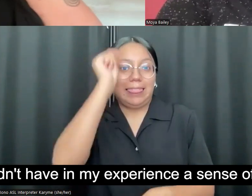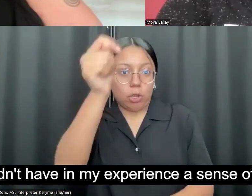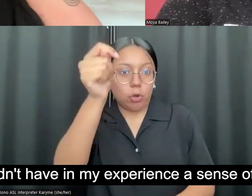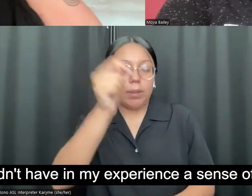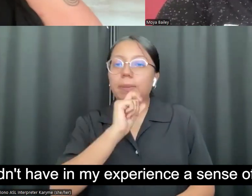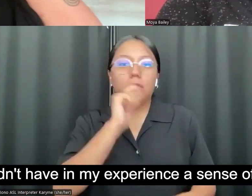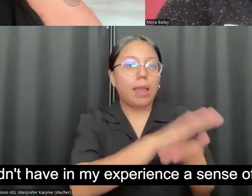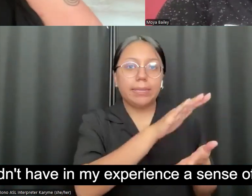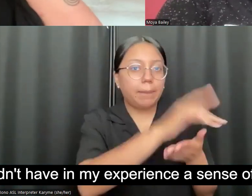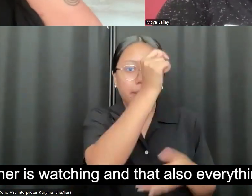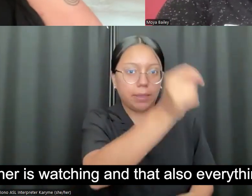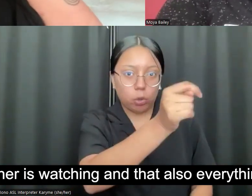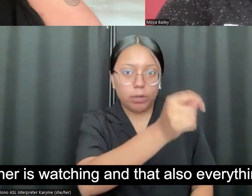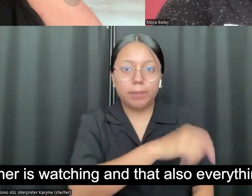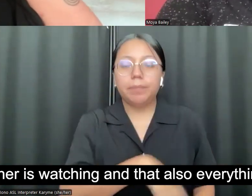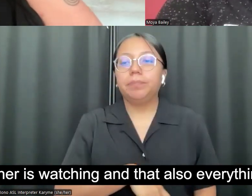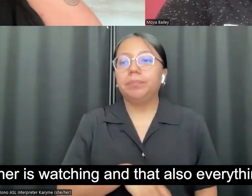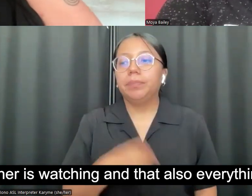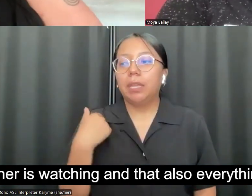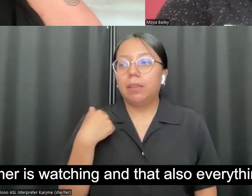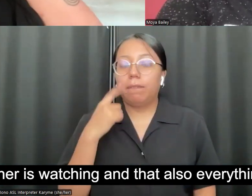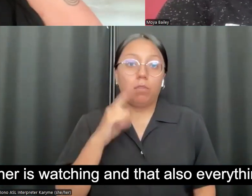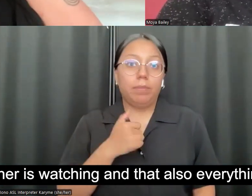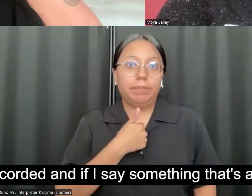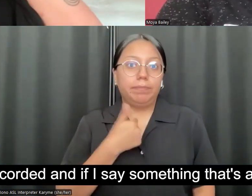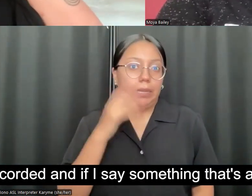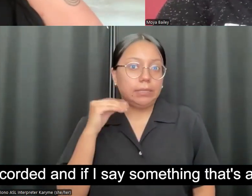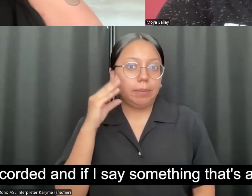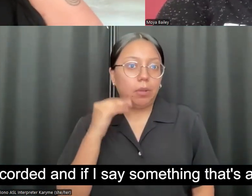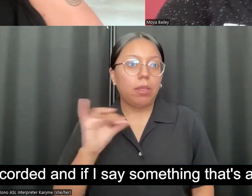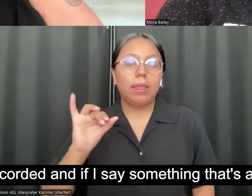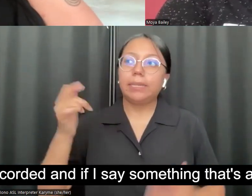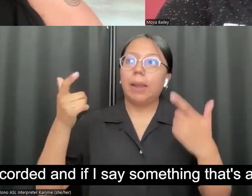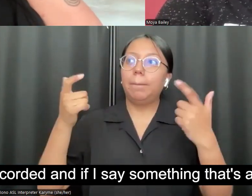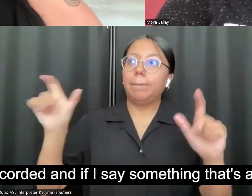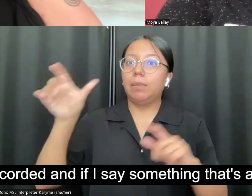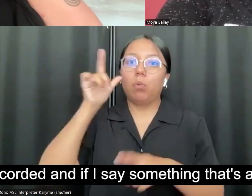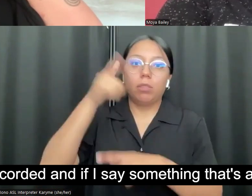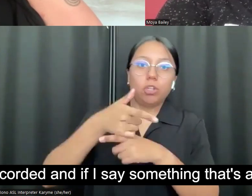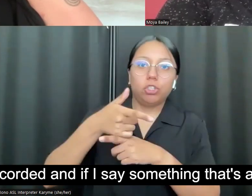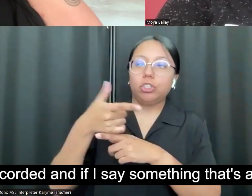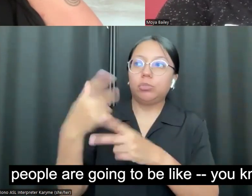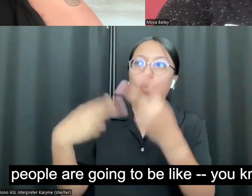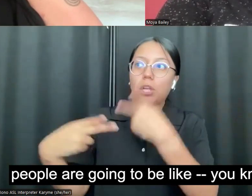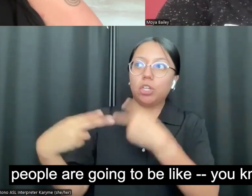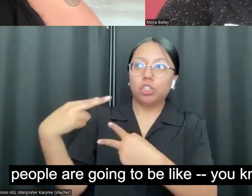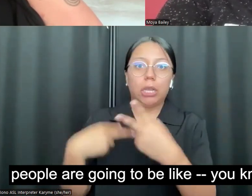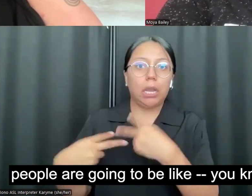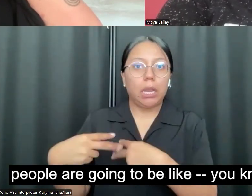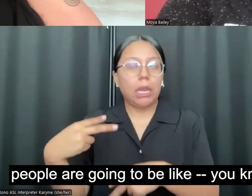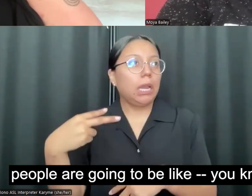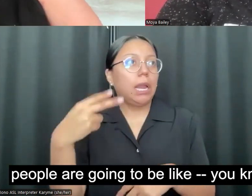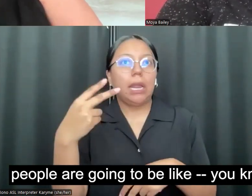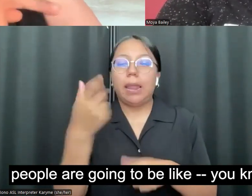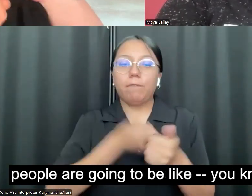have, in my experience, a sense of like, oh, Big Brother's watching, and that also everything's being recorded. And if I say something that's a hair